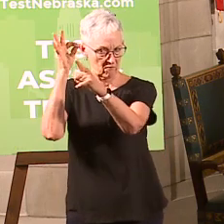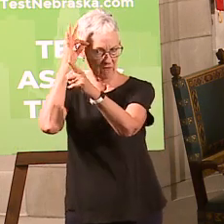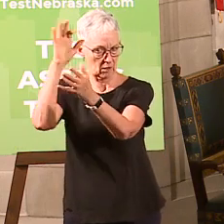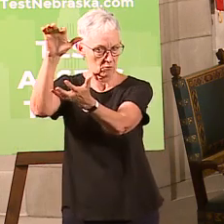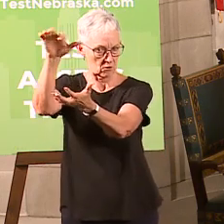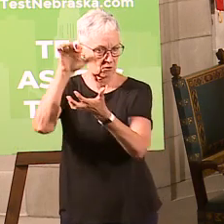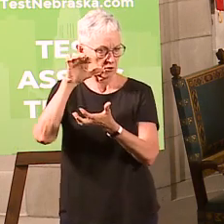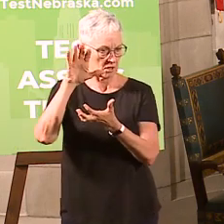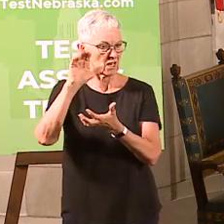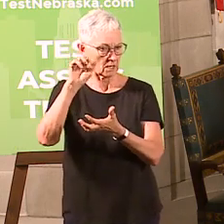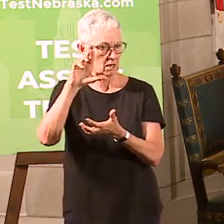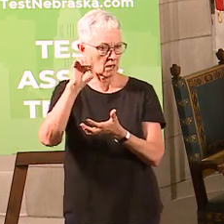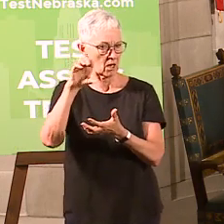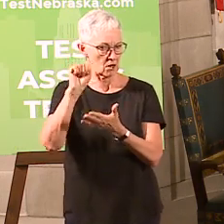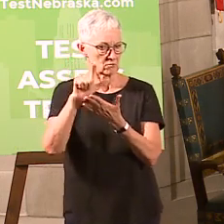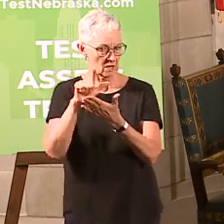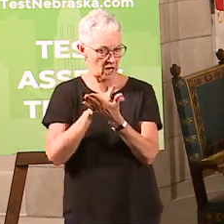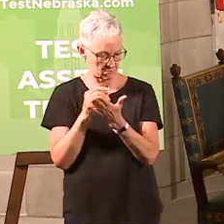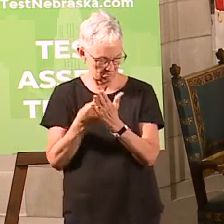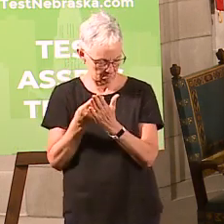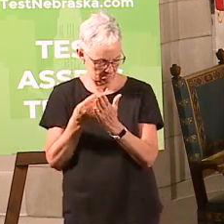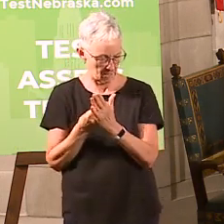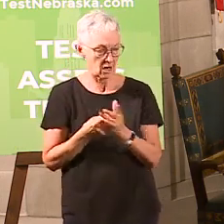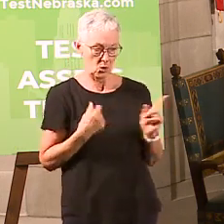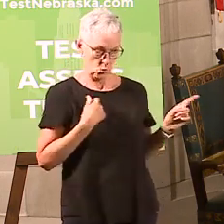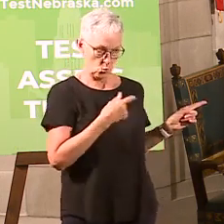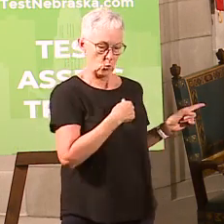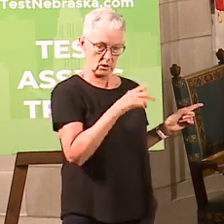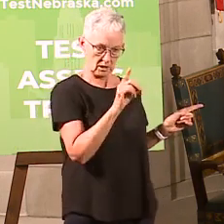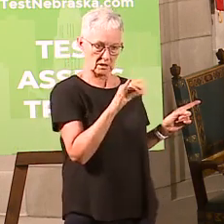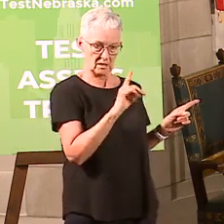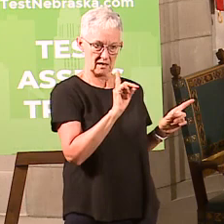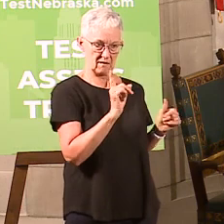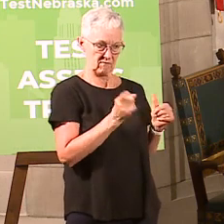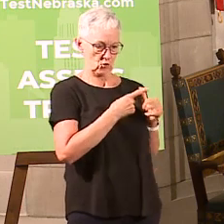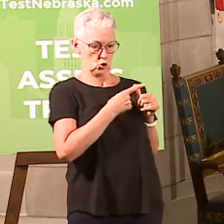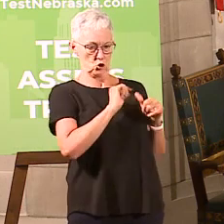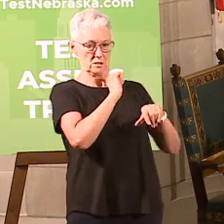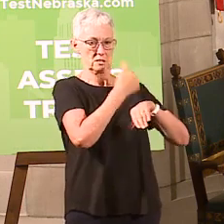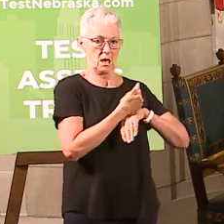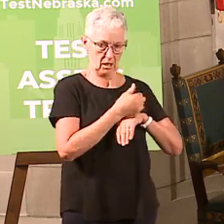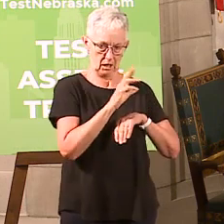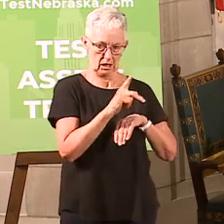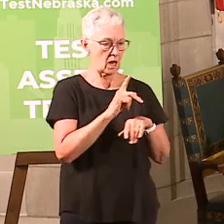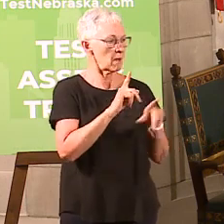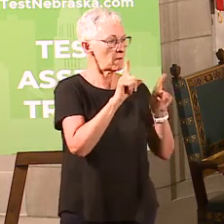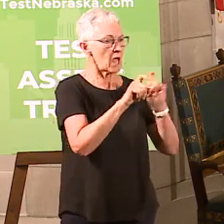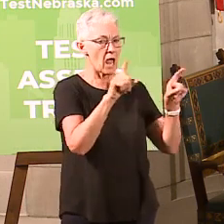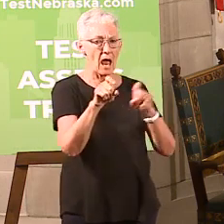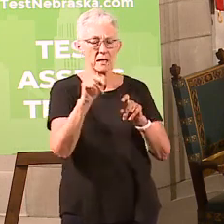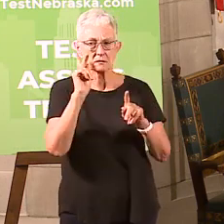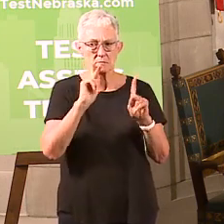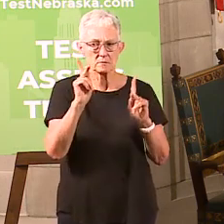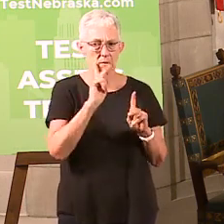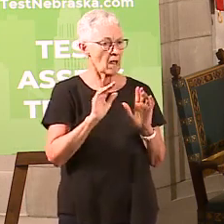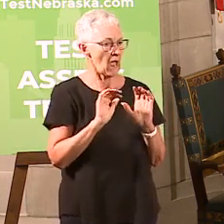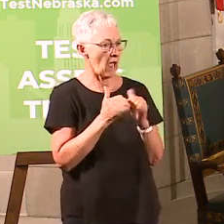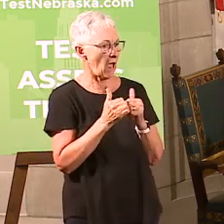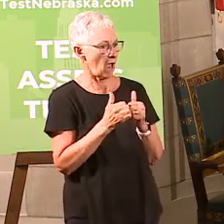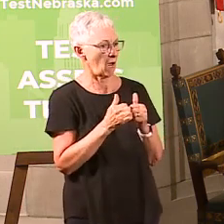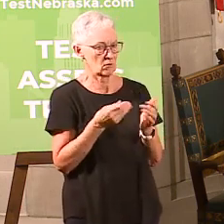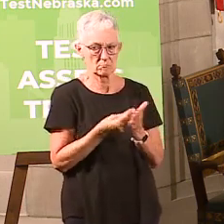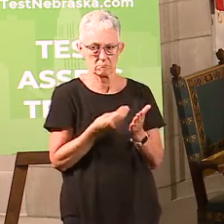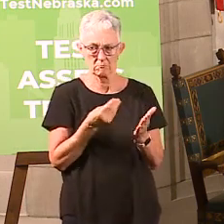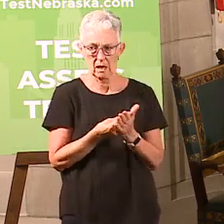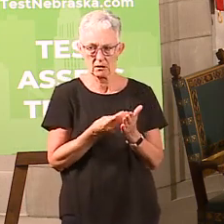small business folks to be able to reach out to the community and talk to folks about how we would structure that, where would be the priorities and so forth. So we did go out and